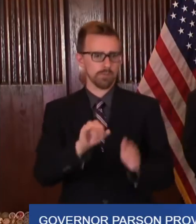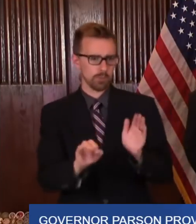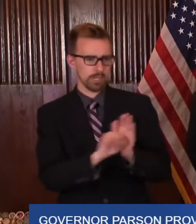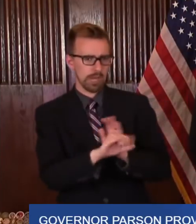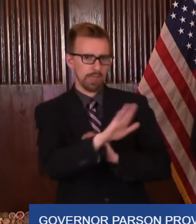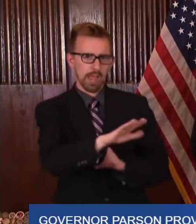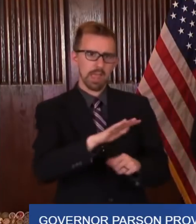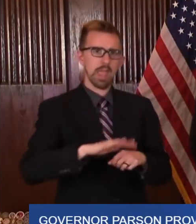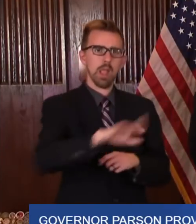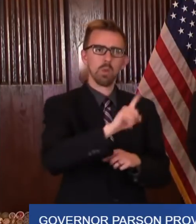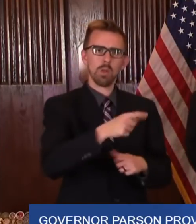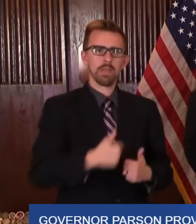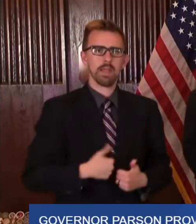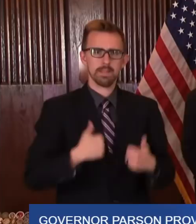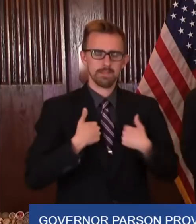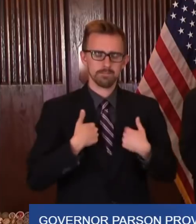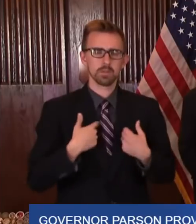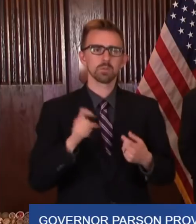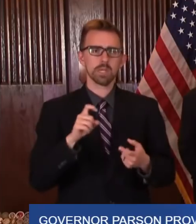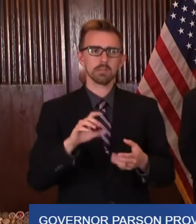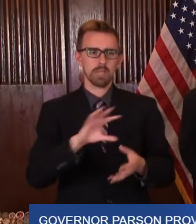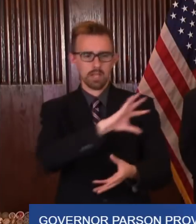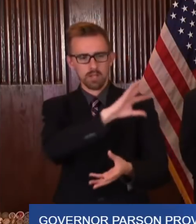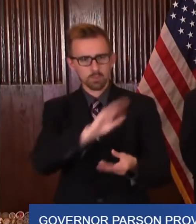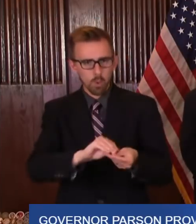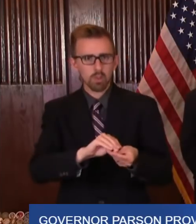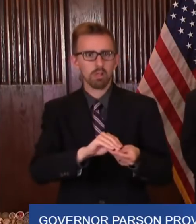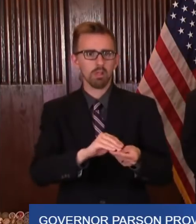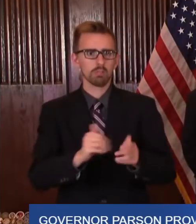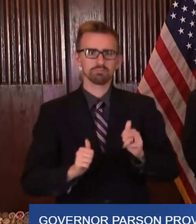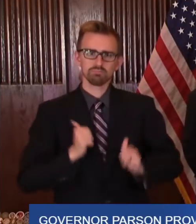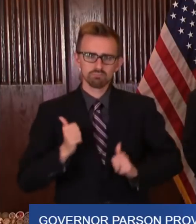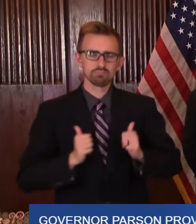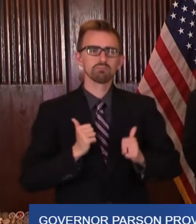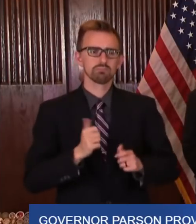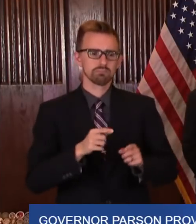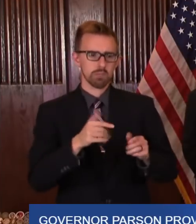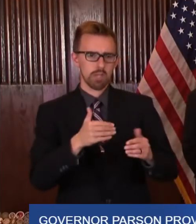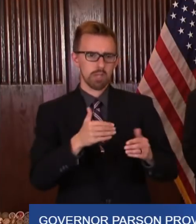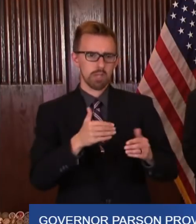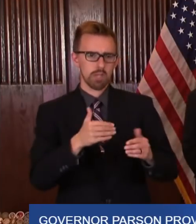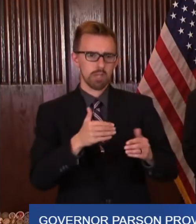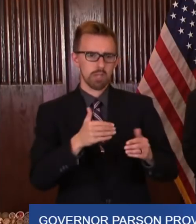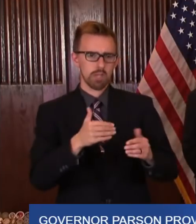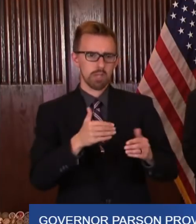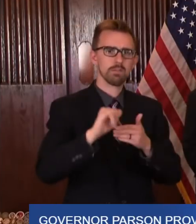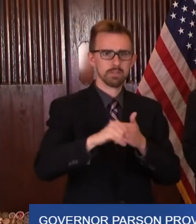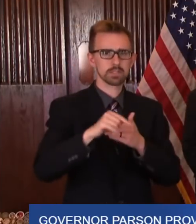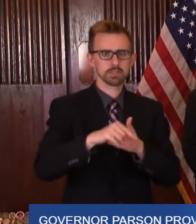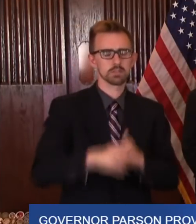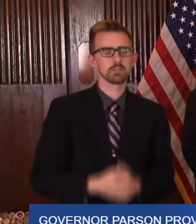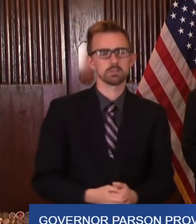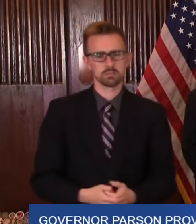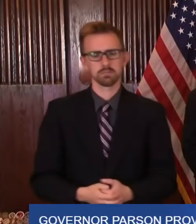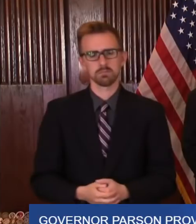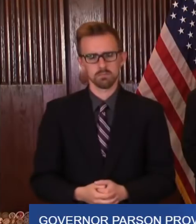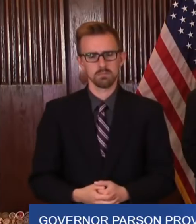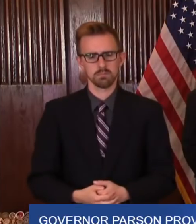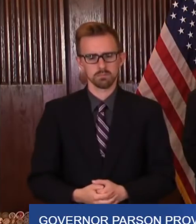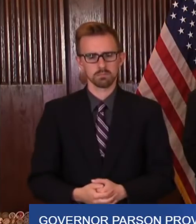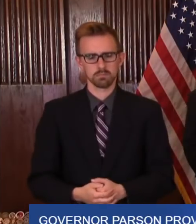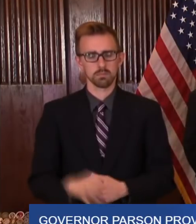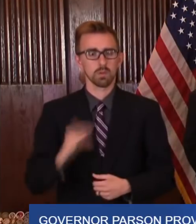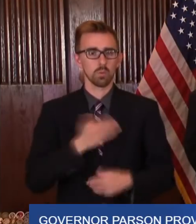live. So again, a very comprehensive, proactive, getting ahead of this is the capacity that we now